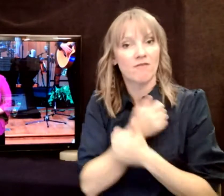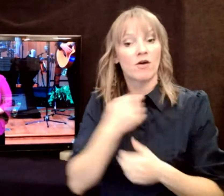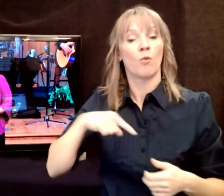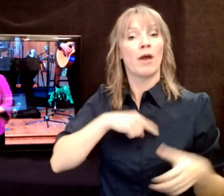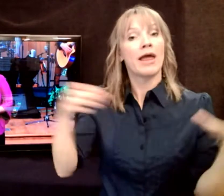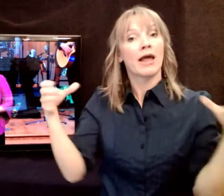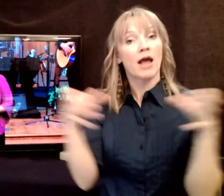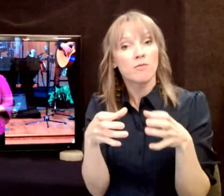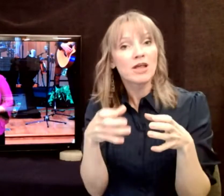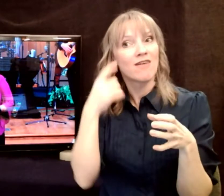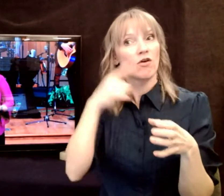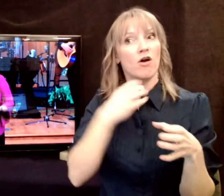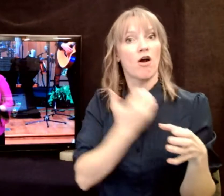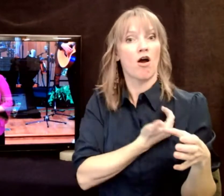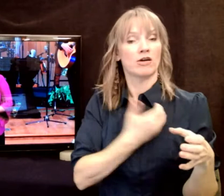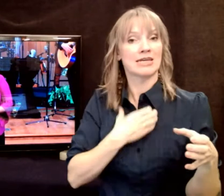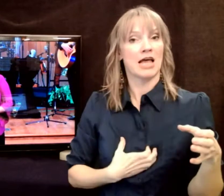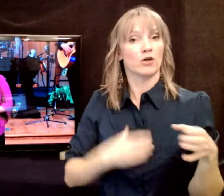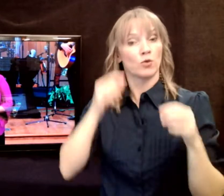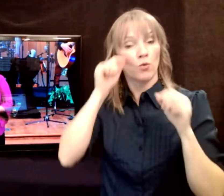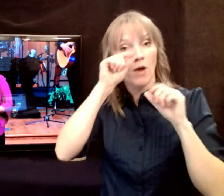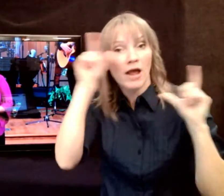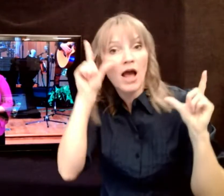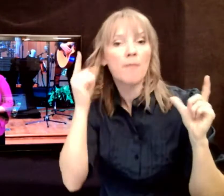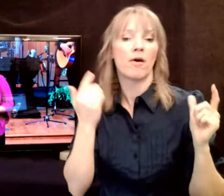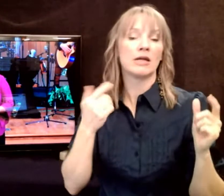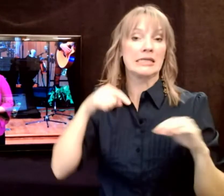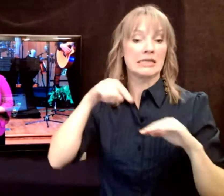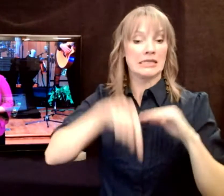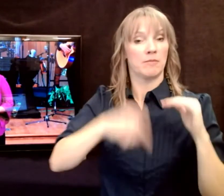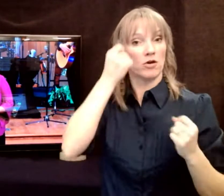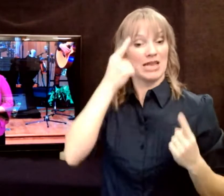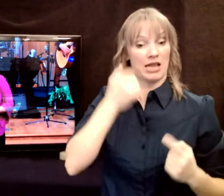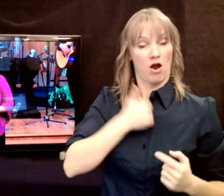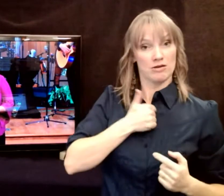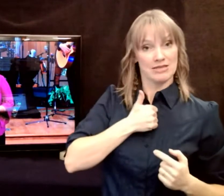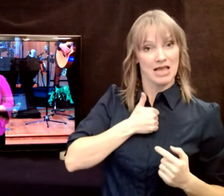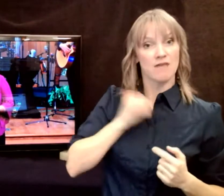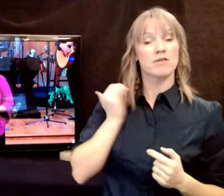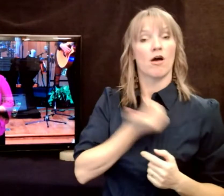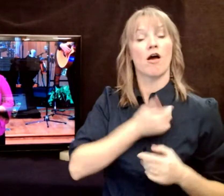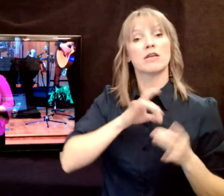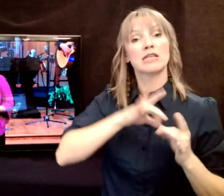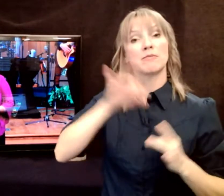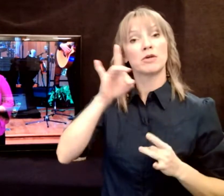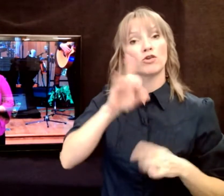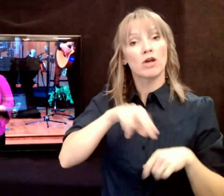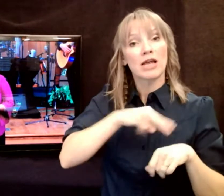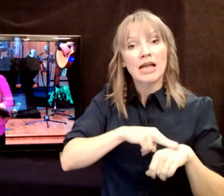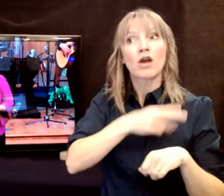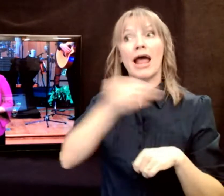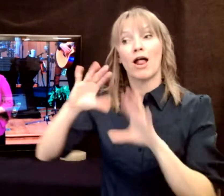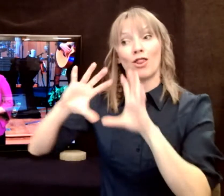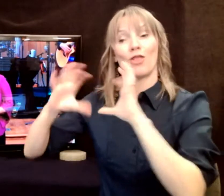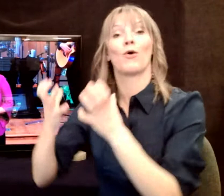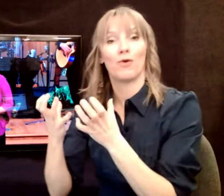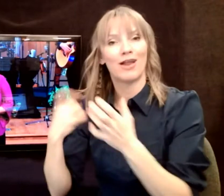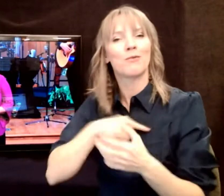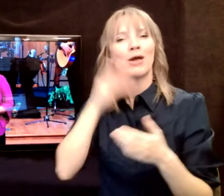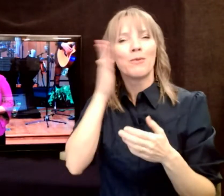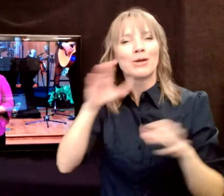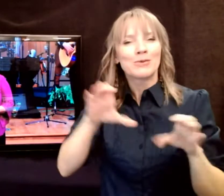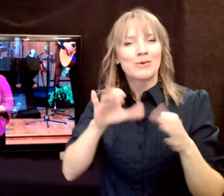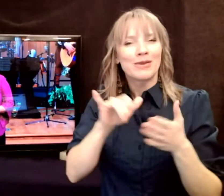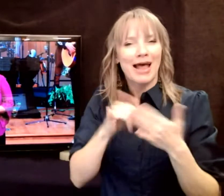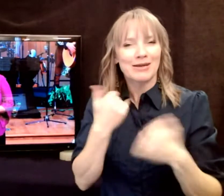awaken for the purpose of deepening our understanding of ourselves and our spiritual nature and our world together. So we're going to do that today as we do